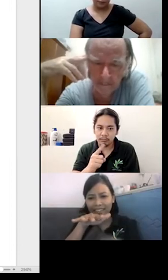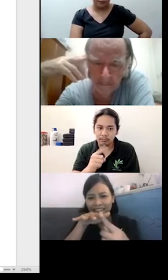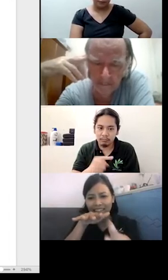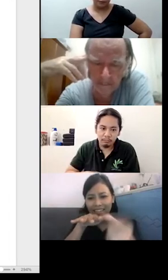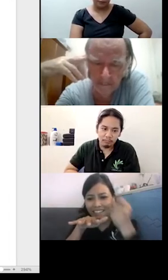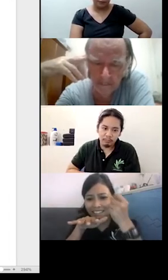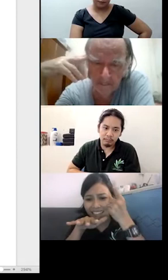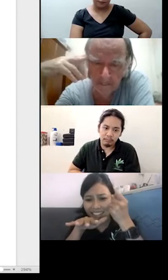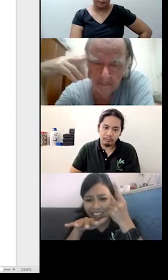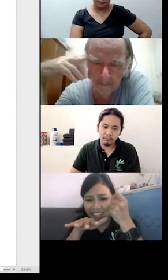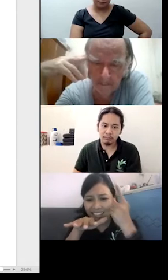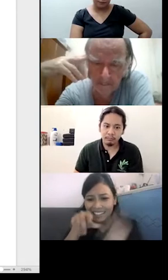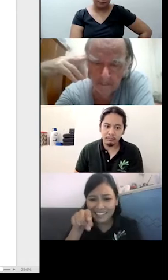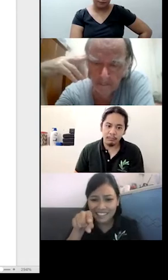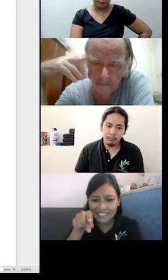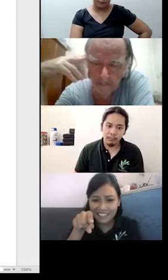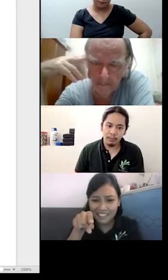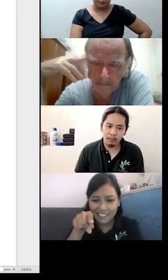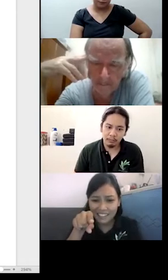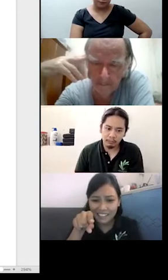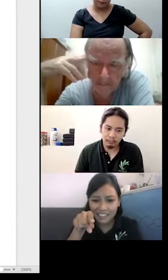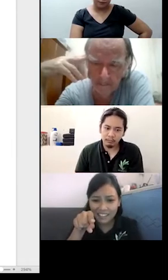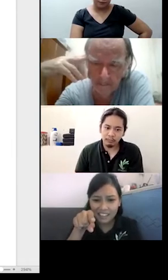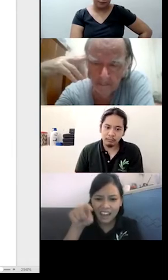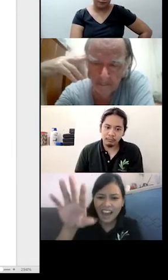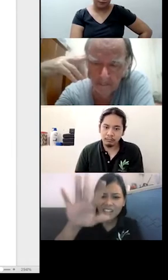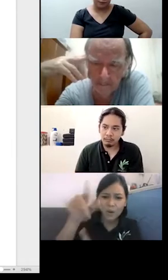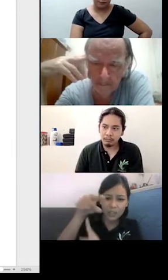right? And if we were to look at the finger orientation,